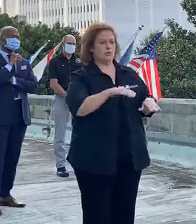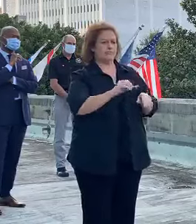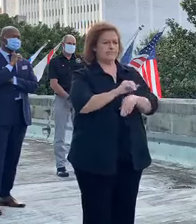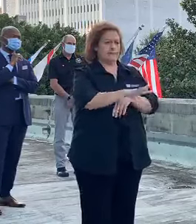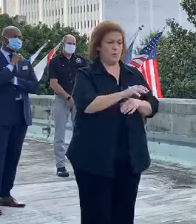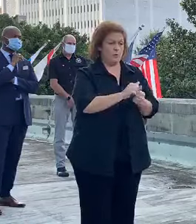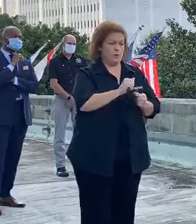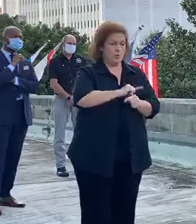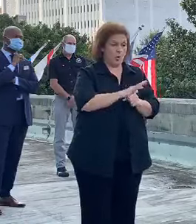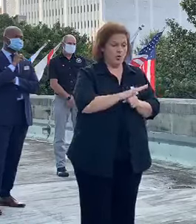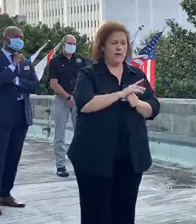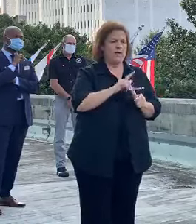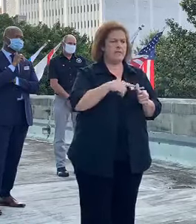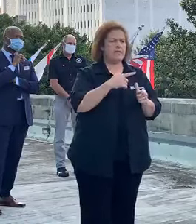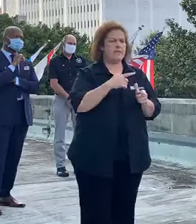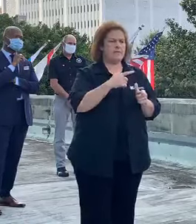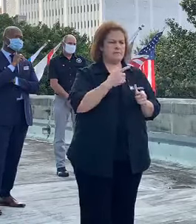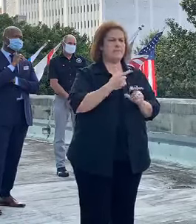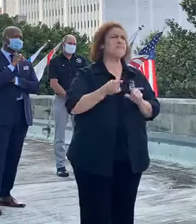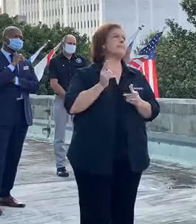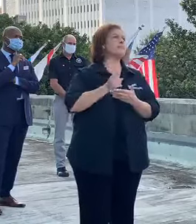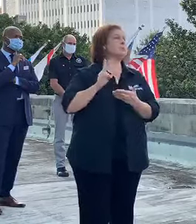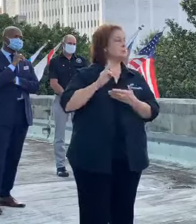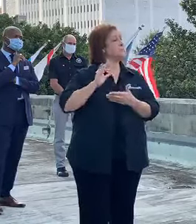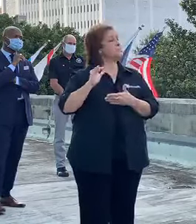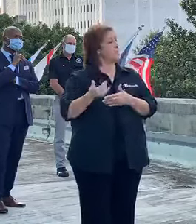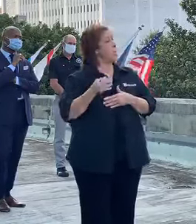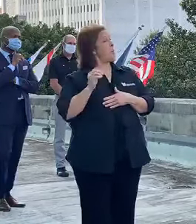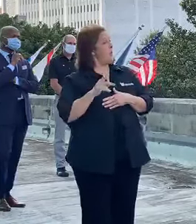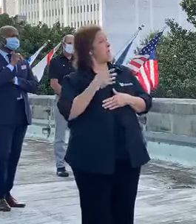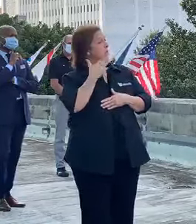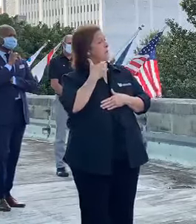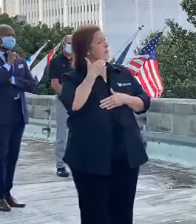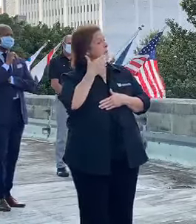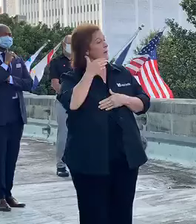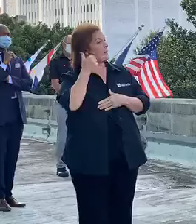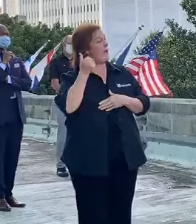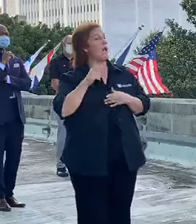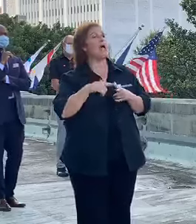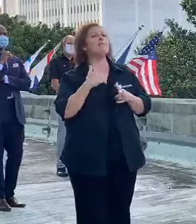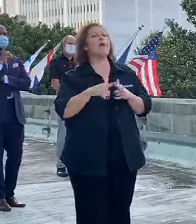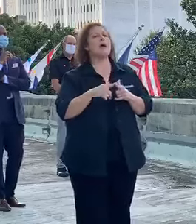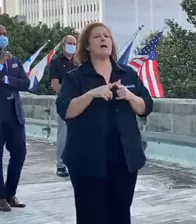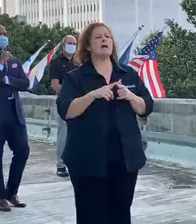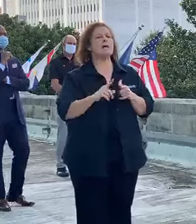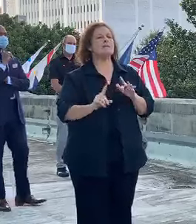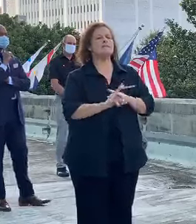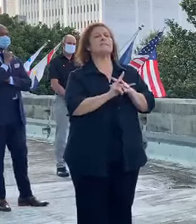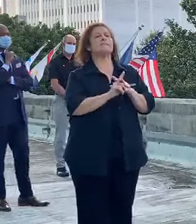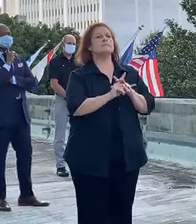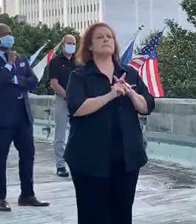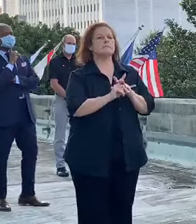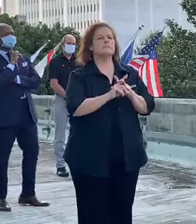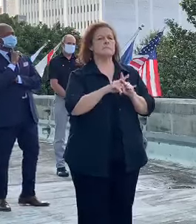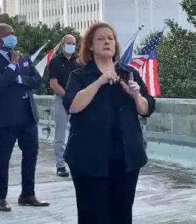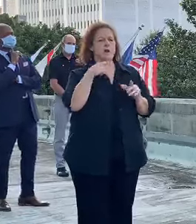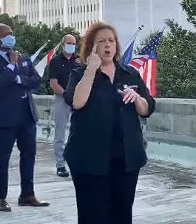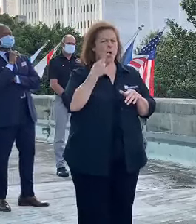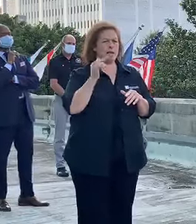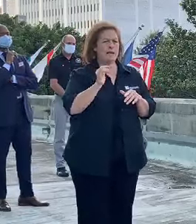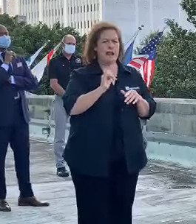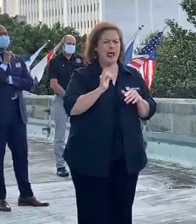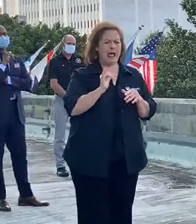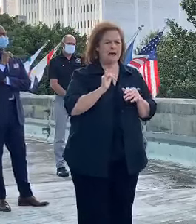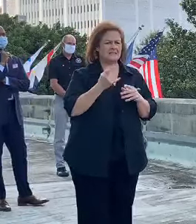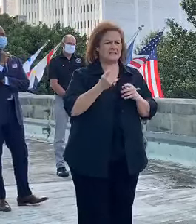COVID weeks and weeks ago, seemed to be doing okay, were doing fine, and then had this in what looks like this pediatric